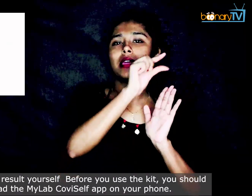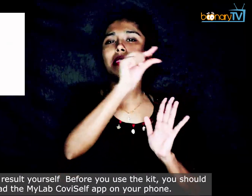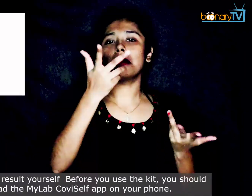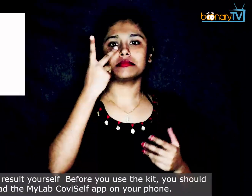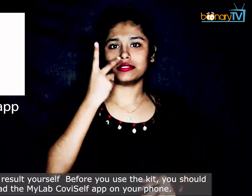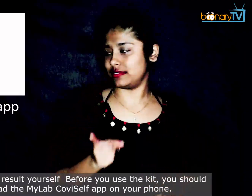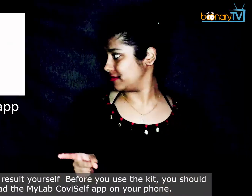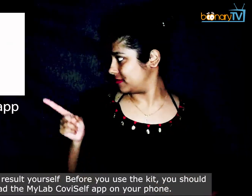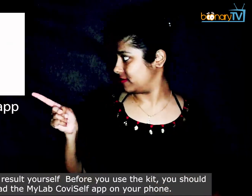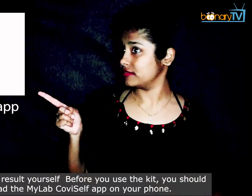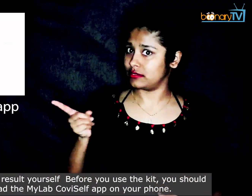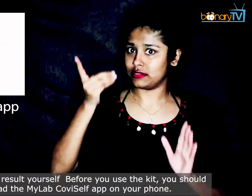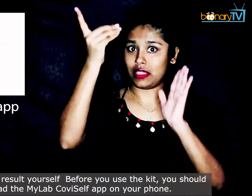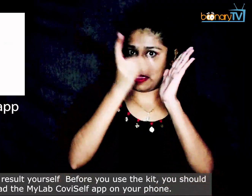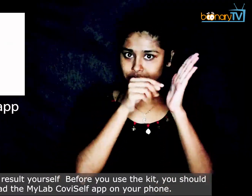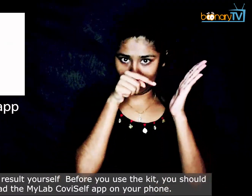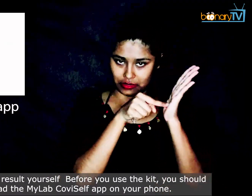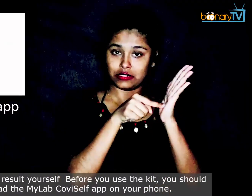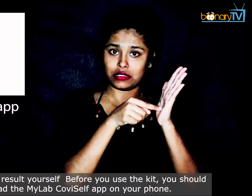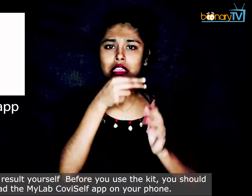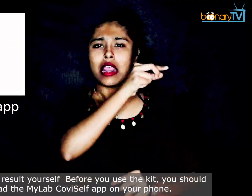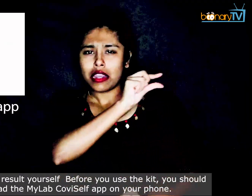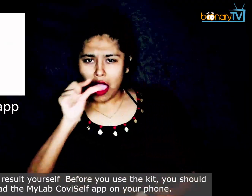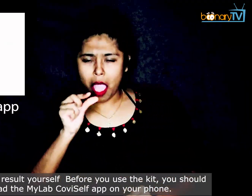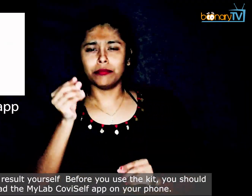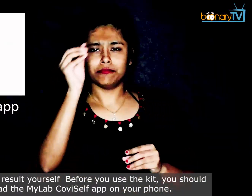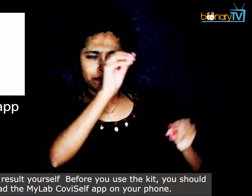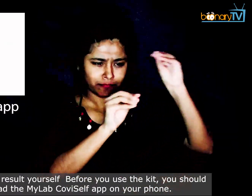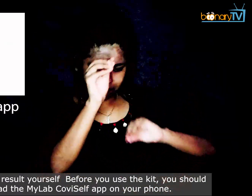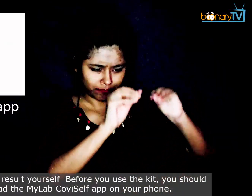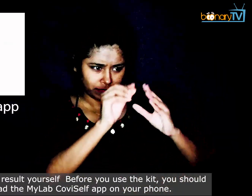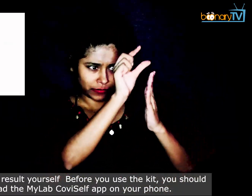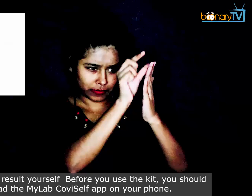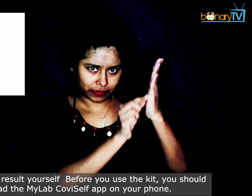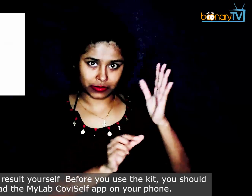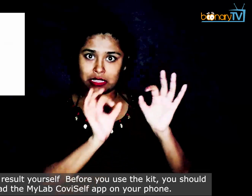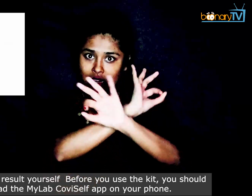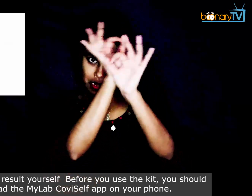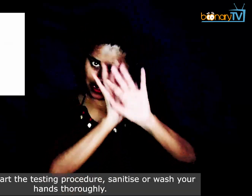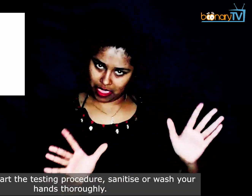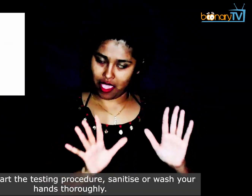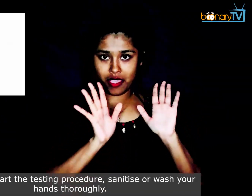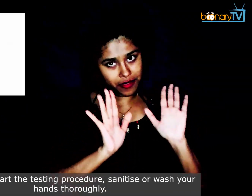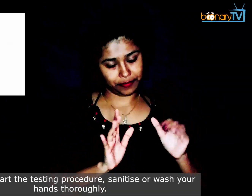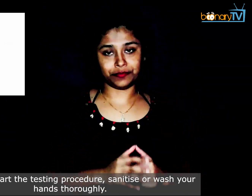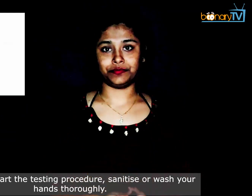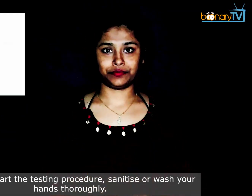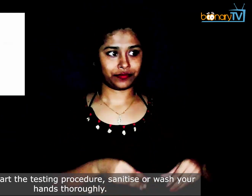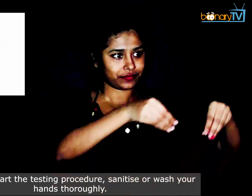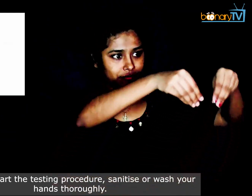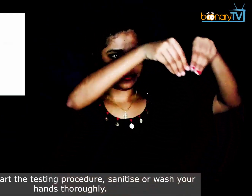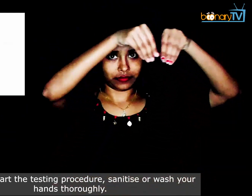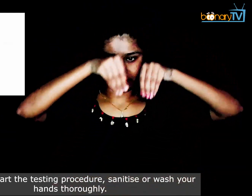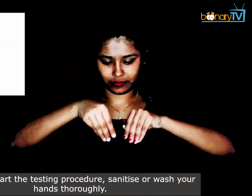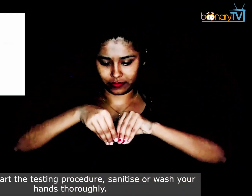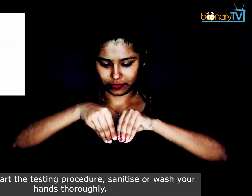download the MyLab CoviSelf app on your phone. Before you start the testing procedure,